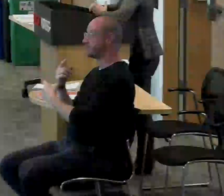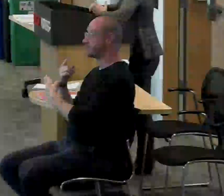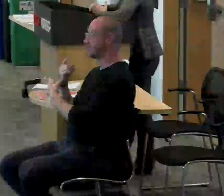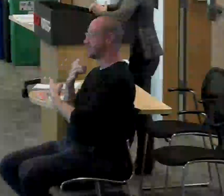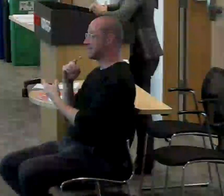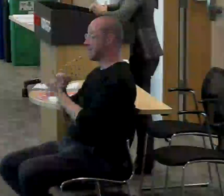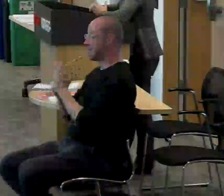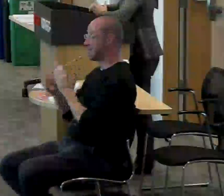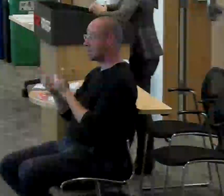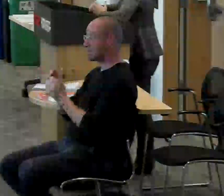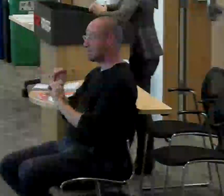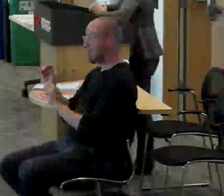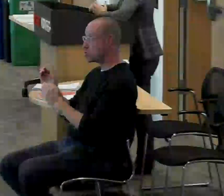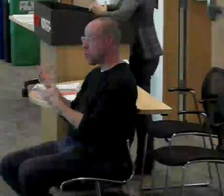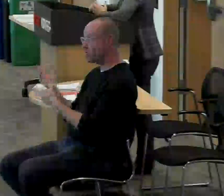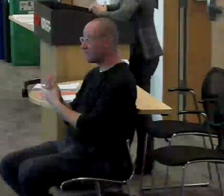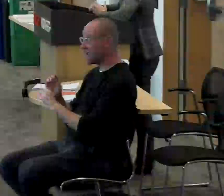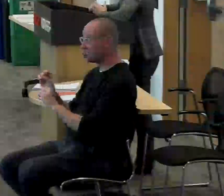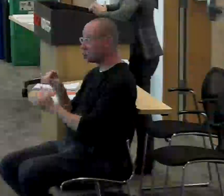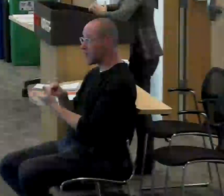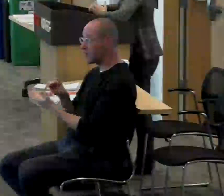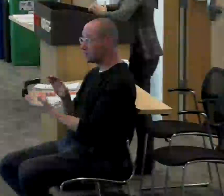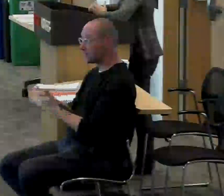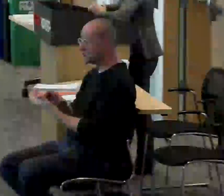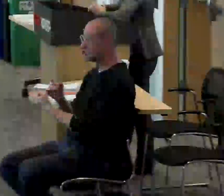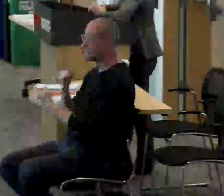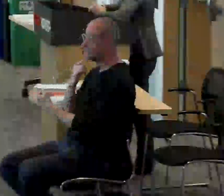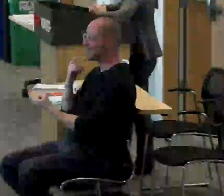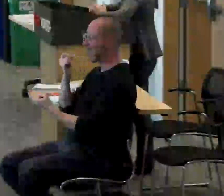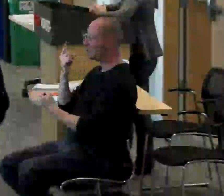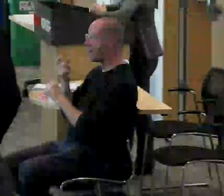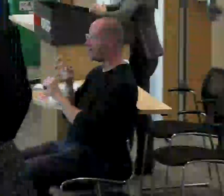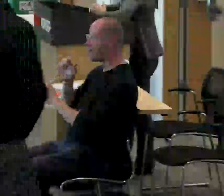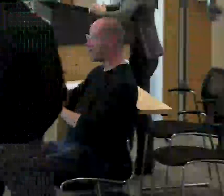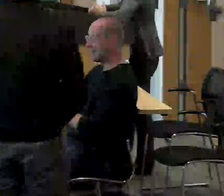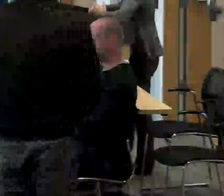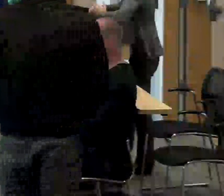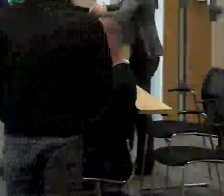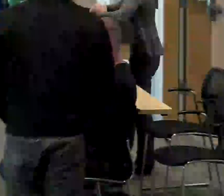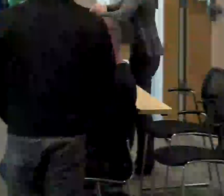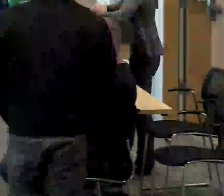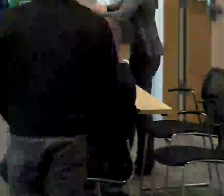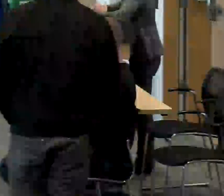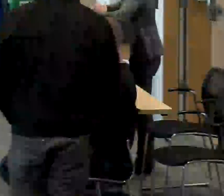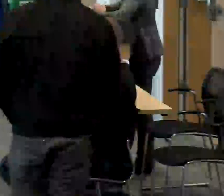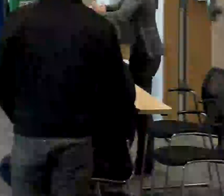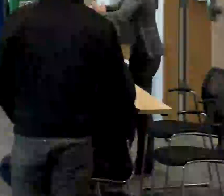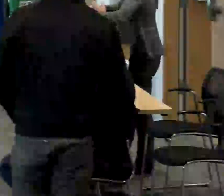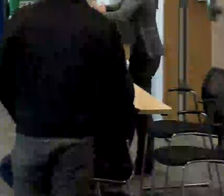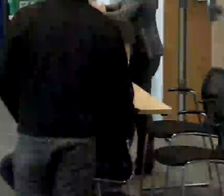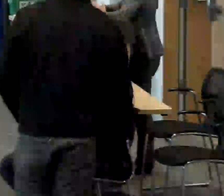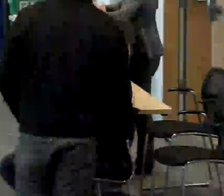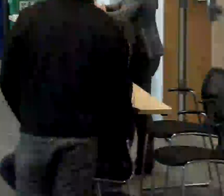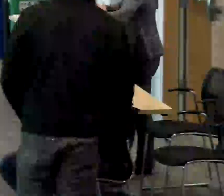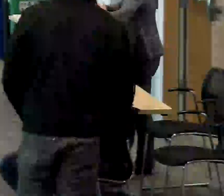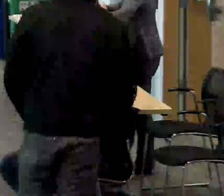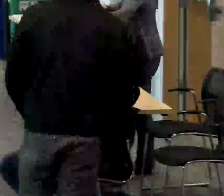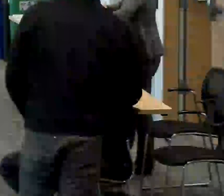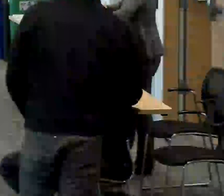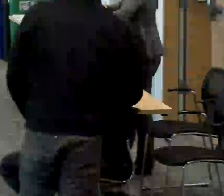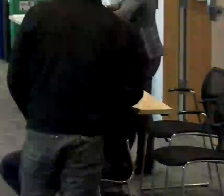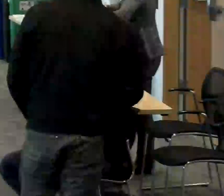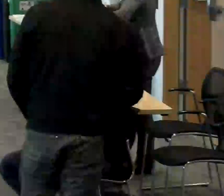don't know. Yeah, like through your, yeah. That's So I don't know. difficult. I know. Right. So Yeah, I don't know.